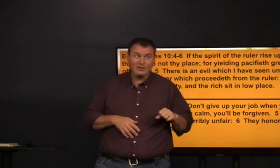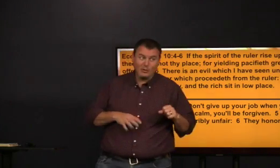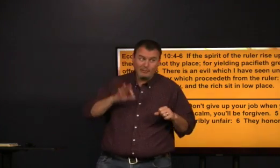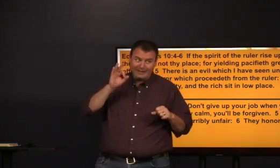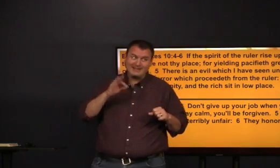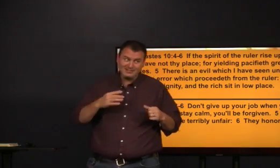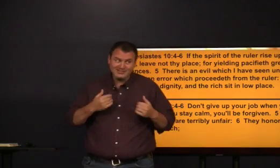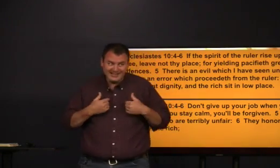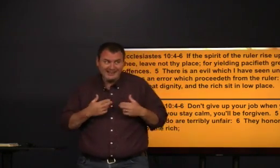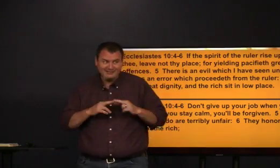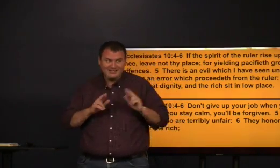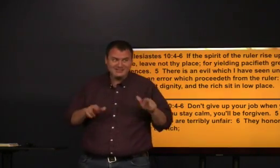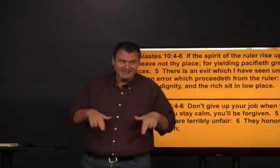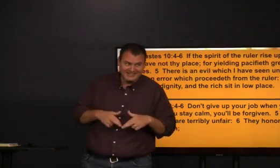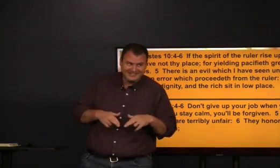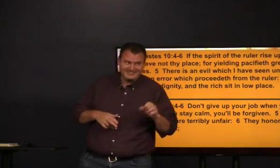No pastors have resumes.